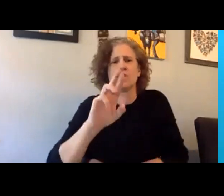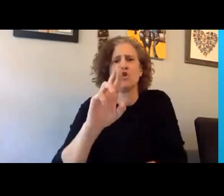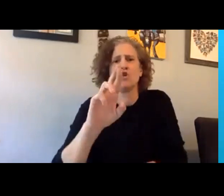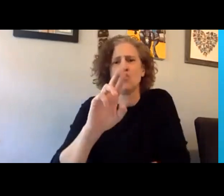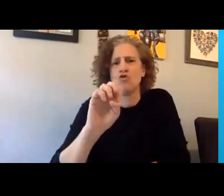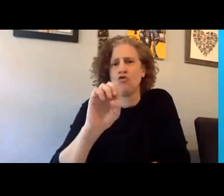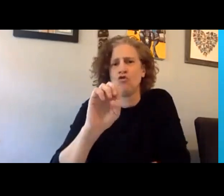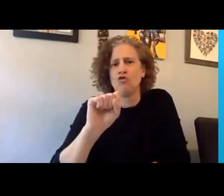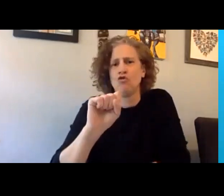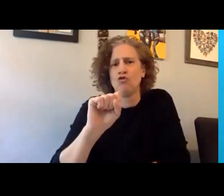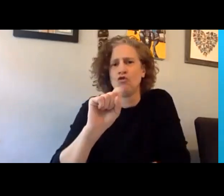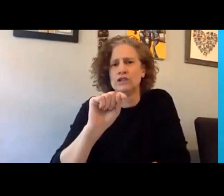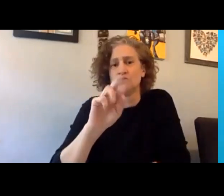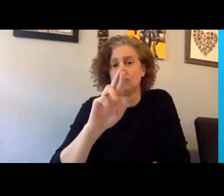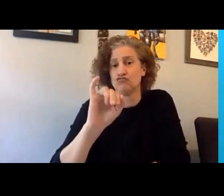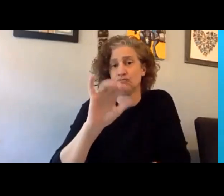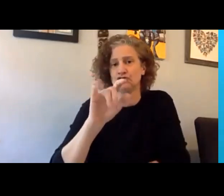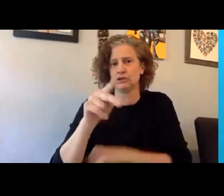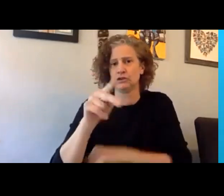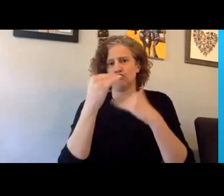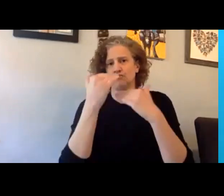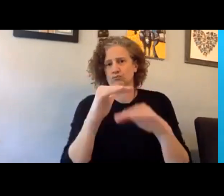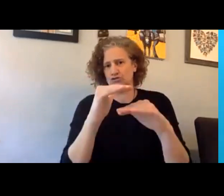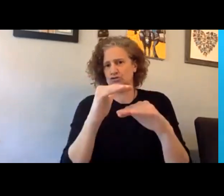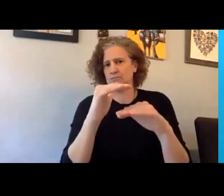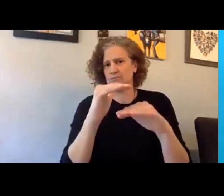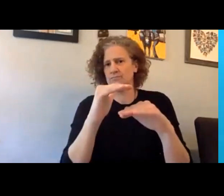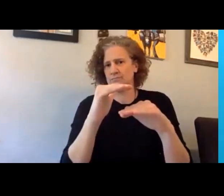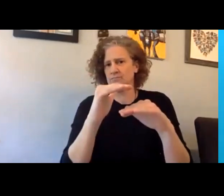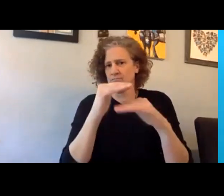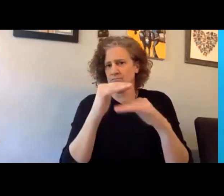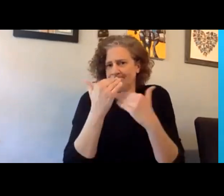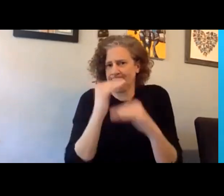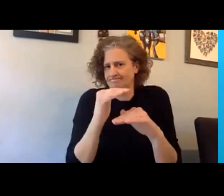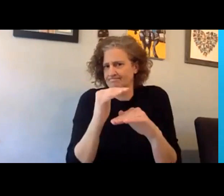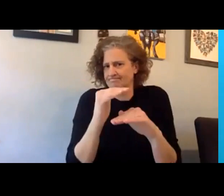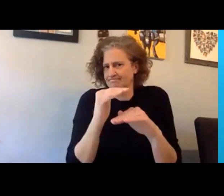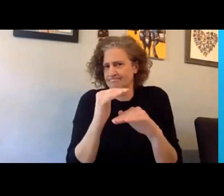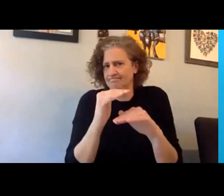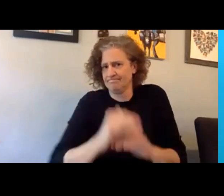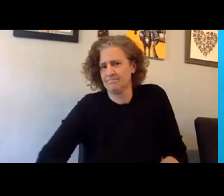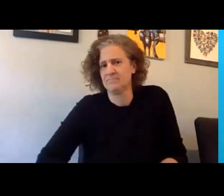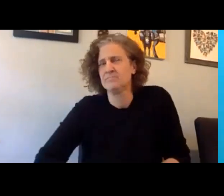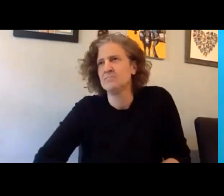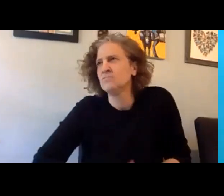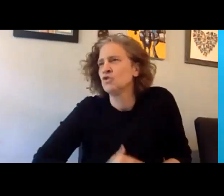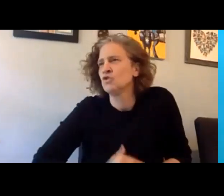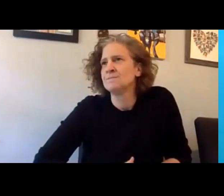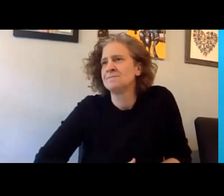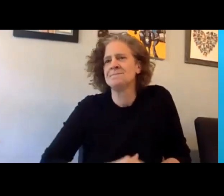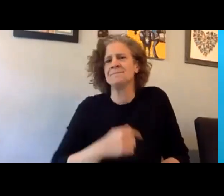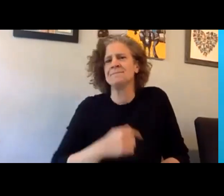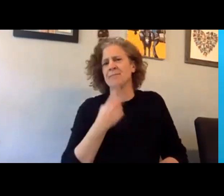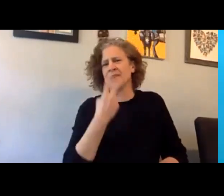Okay, and then another question, restriction. Restriction looks like this.